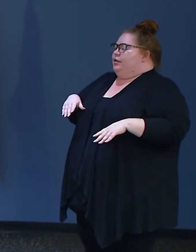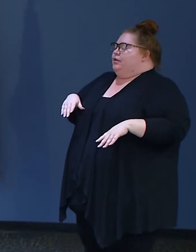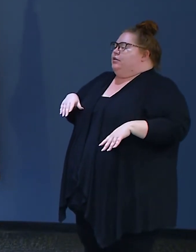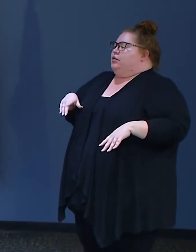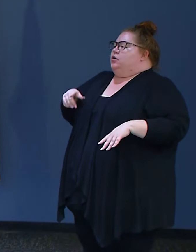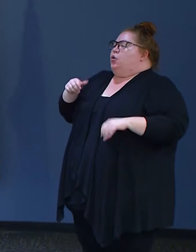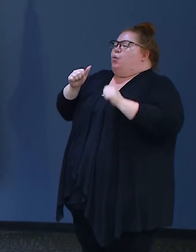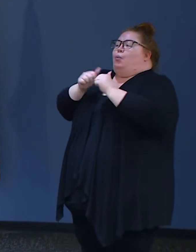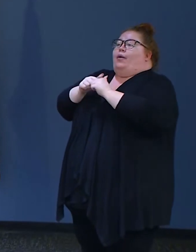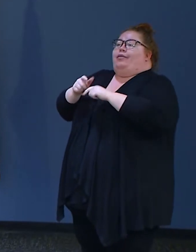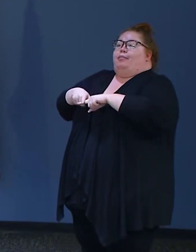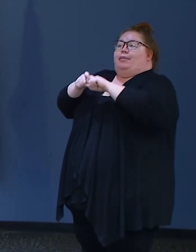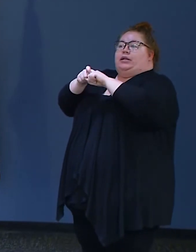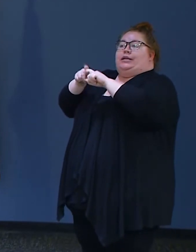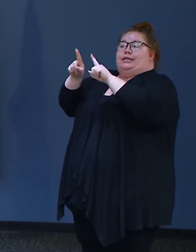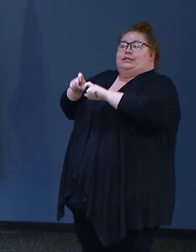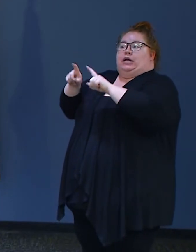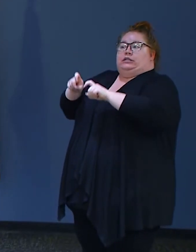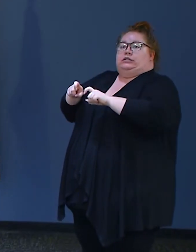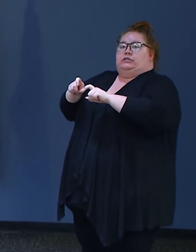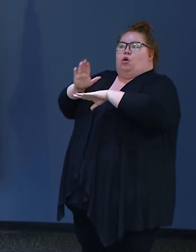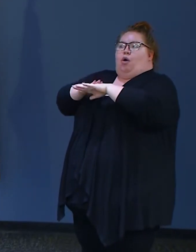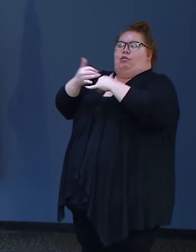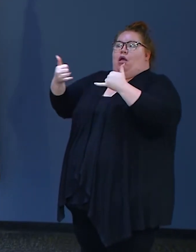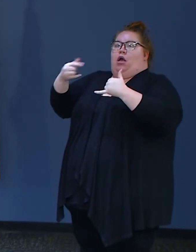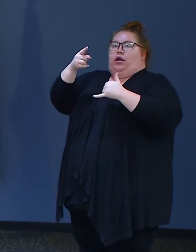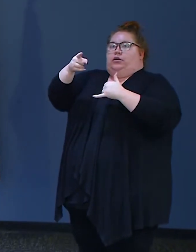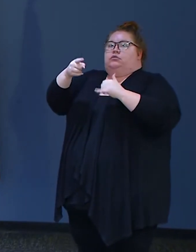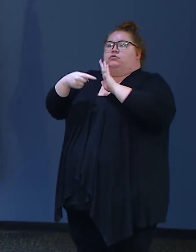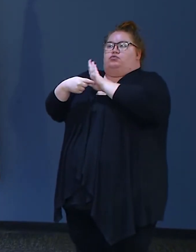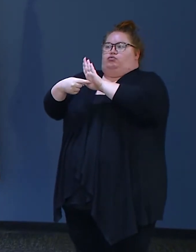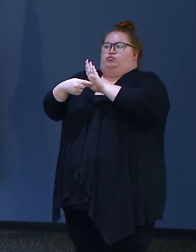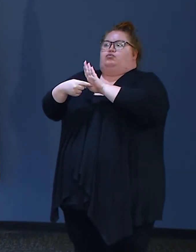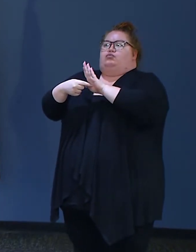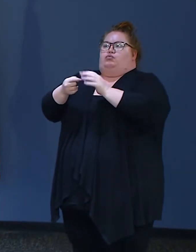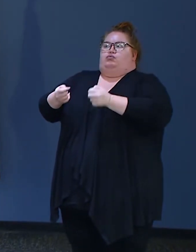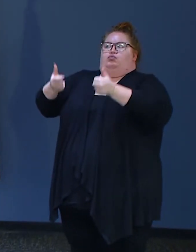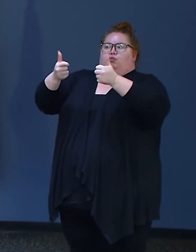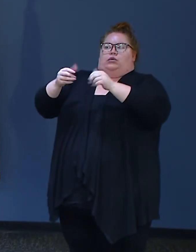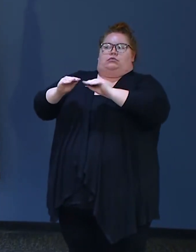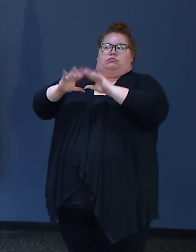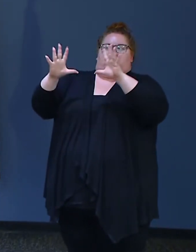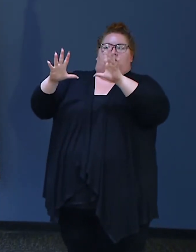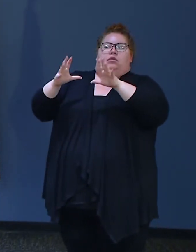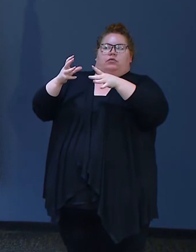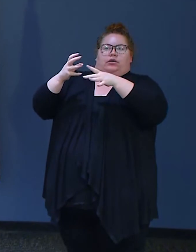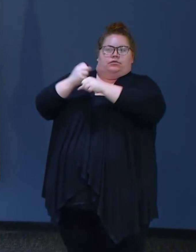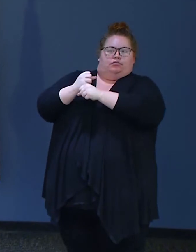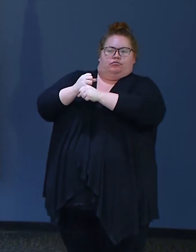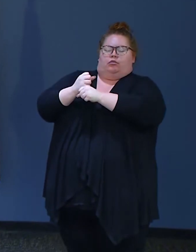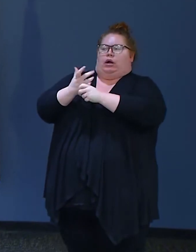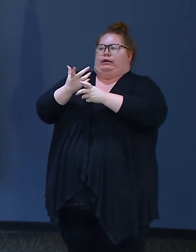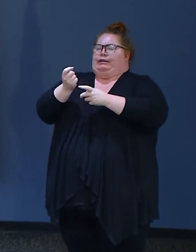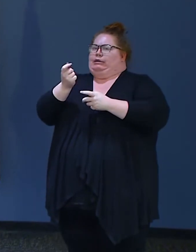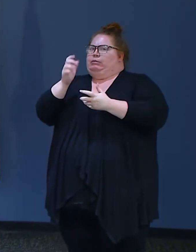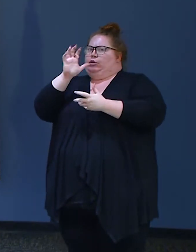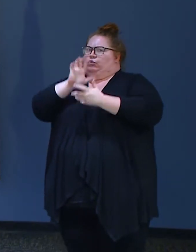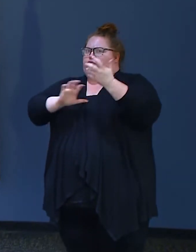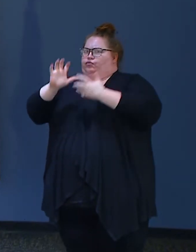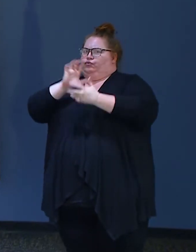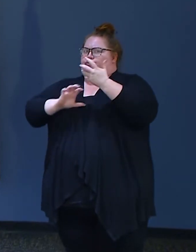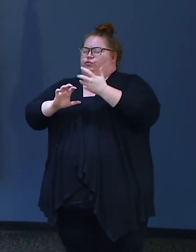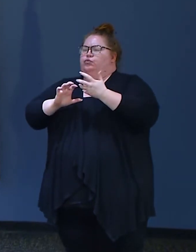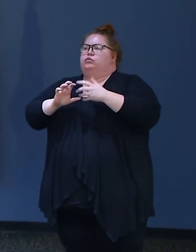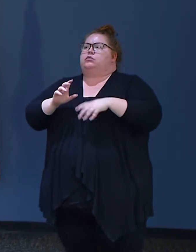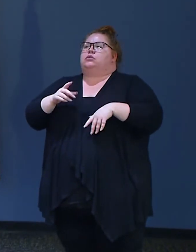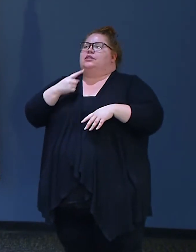it comes to the pending tests on our dashboard, just to quickly summarize, because there's a lot of confusion around this,